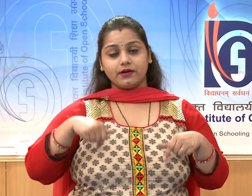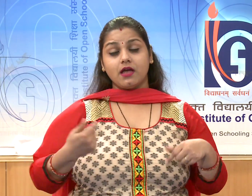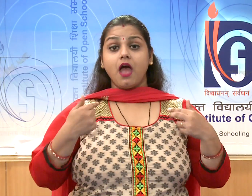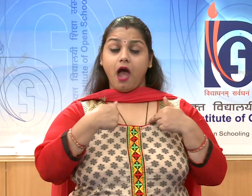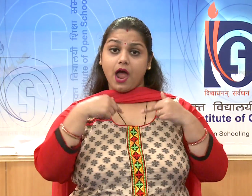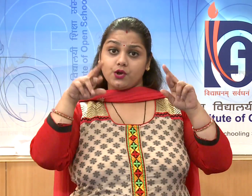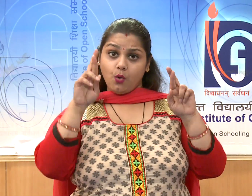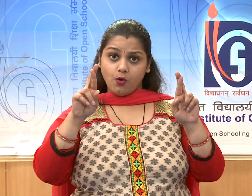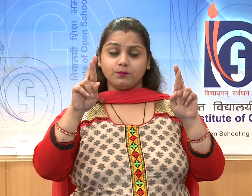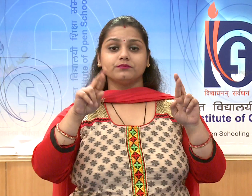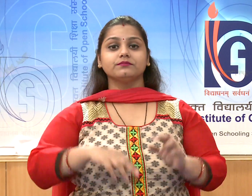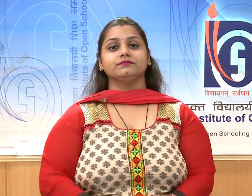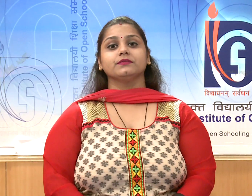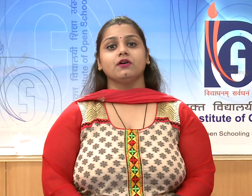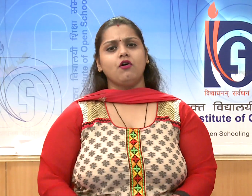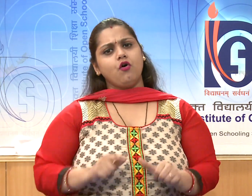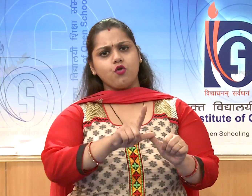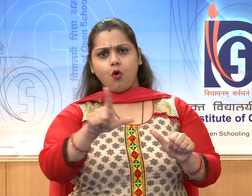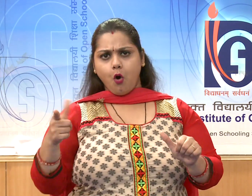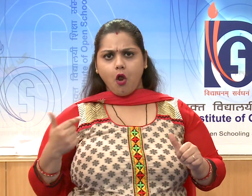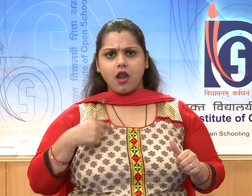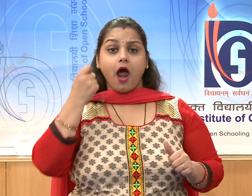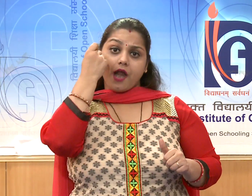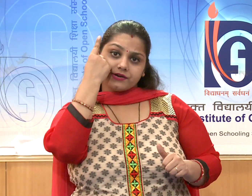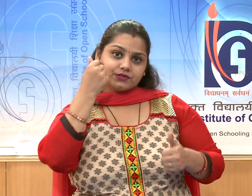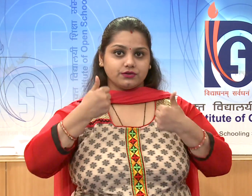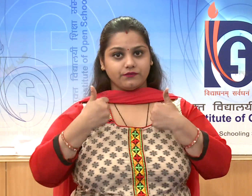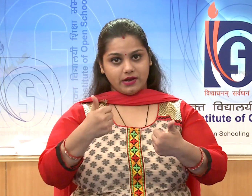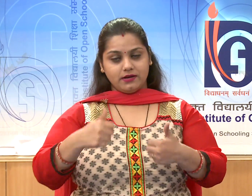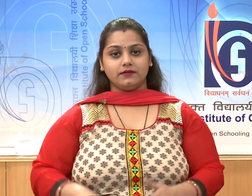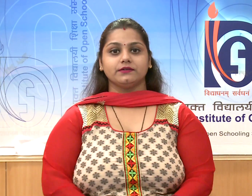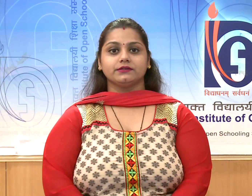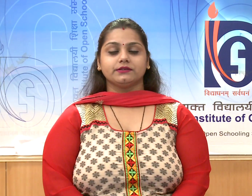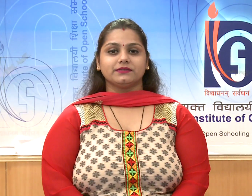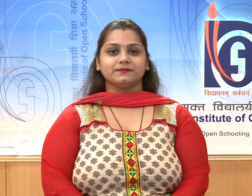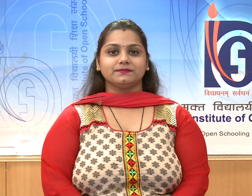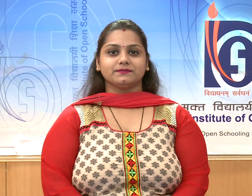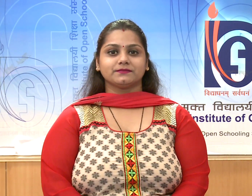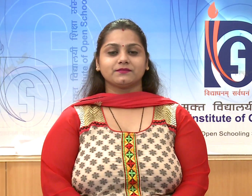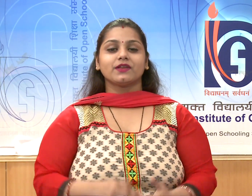I hope you have understood it well. Thank you.